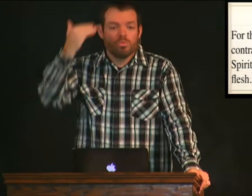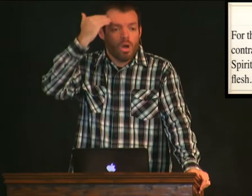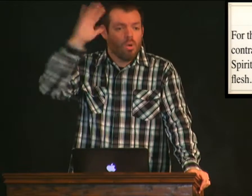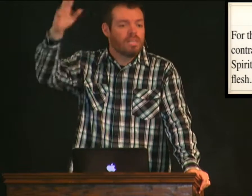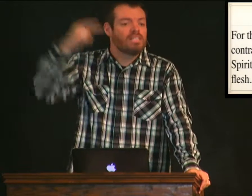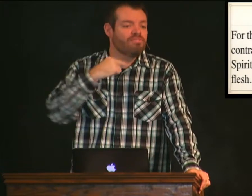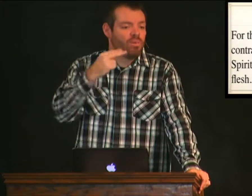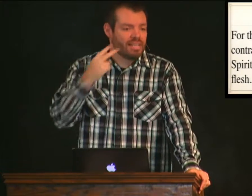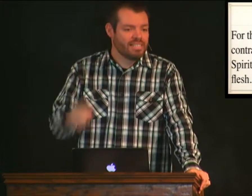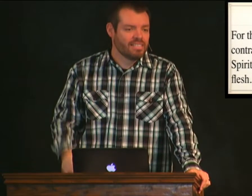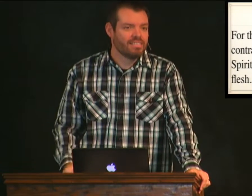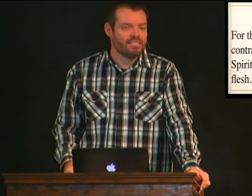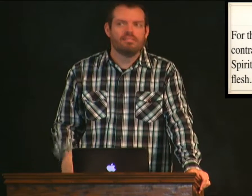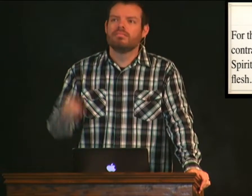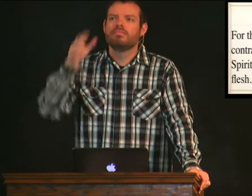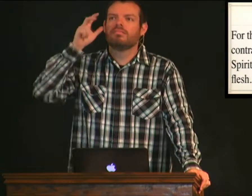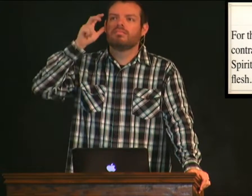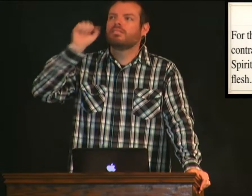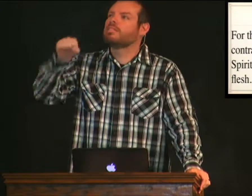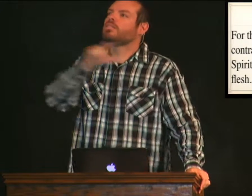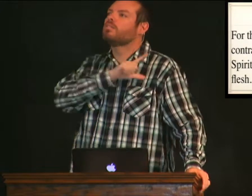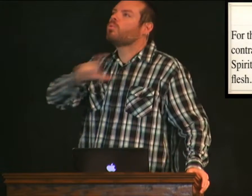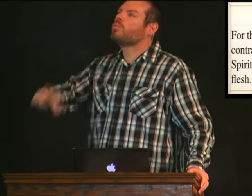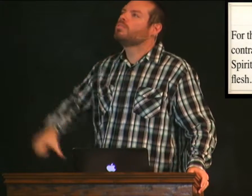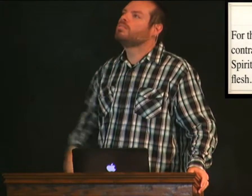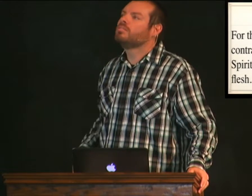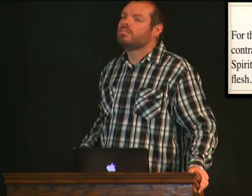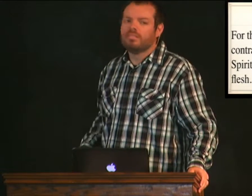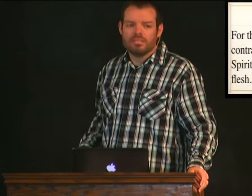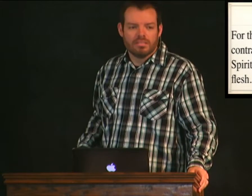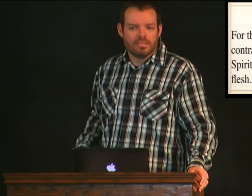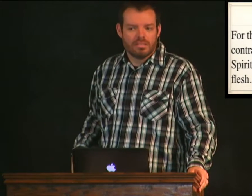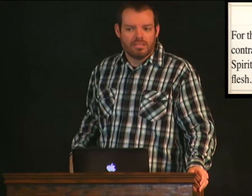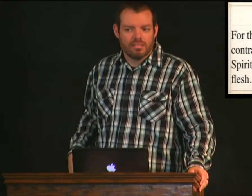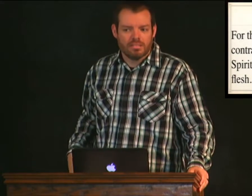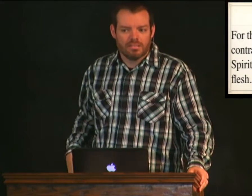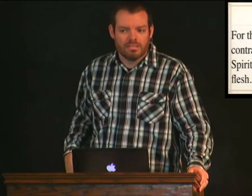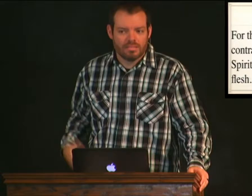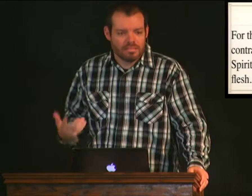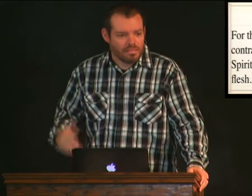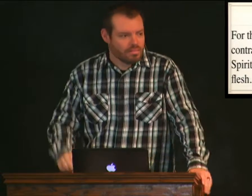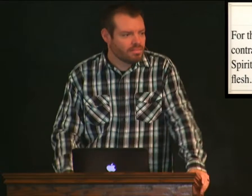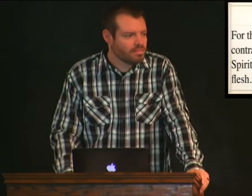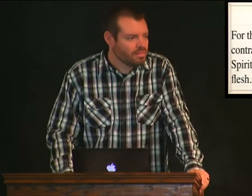But when you know His voice, yes, Lord.